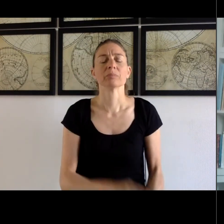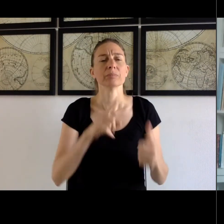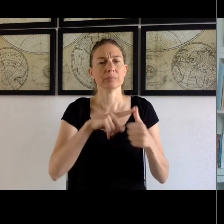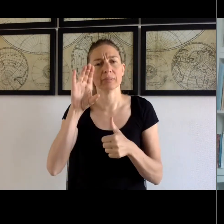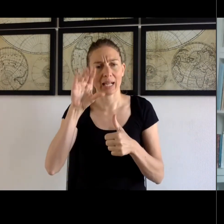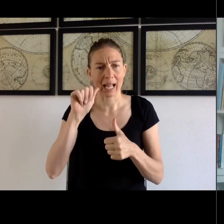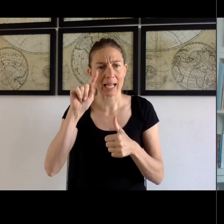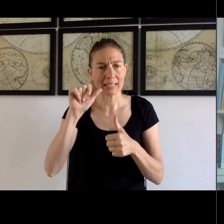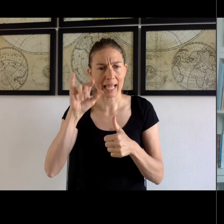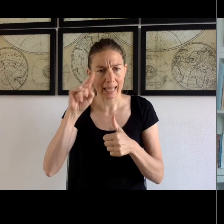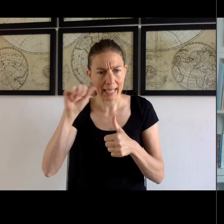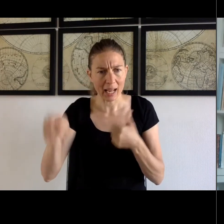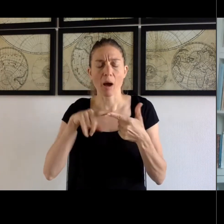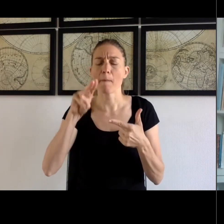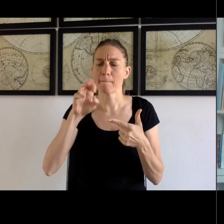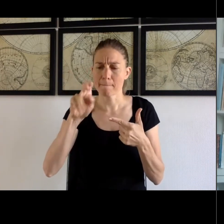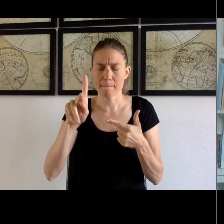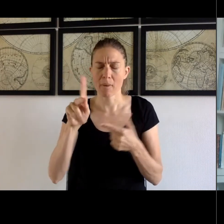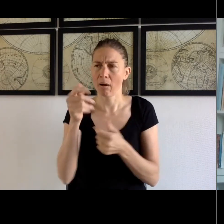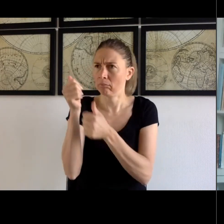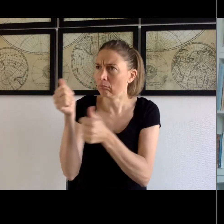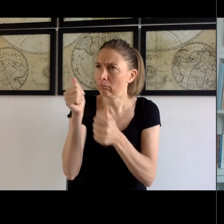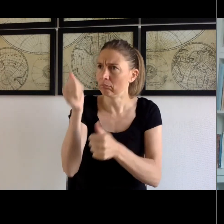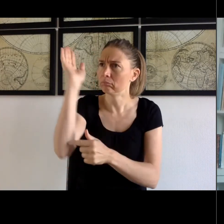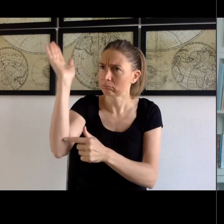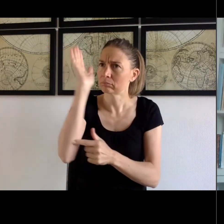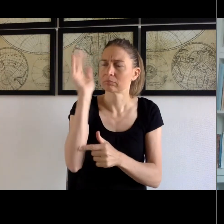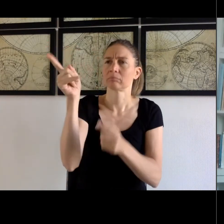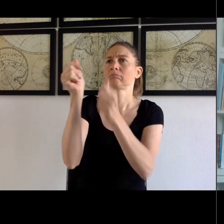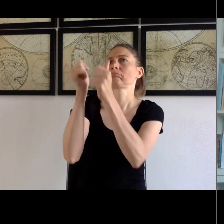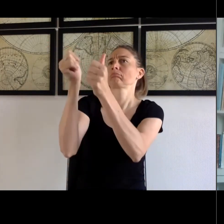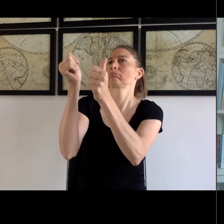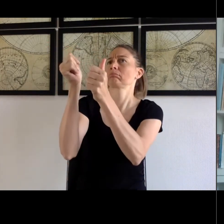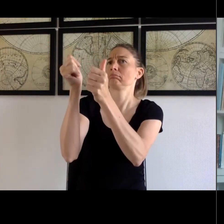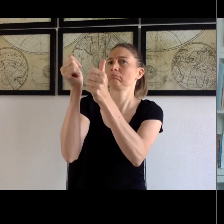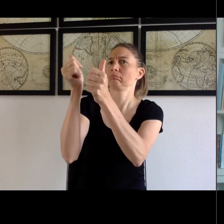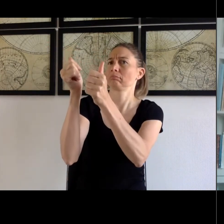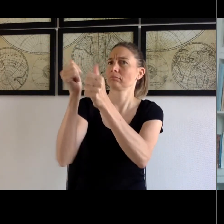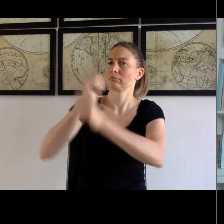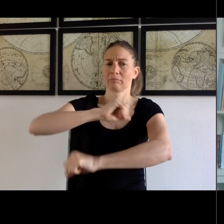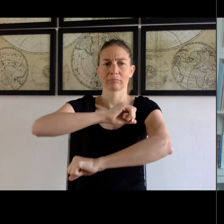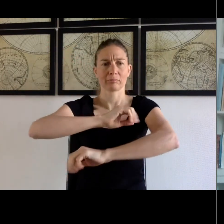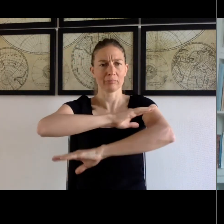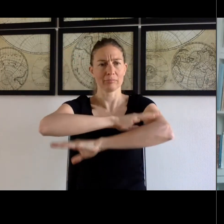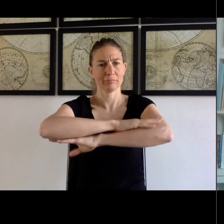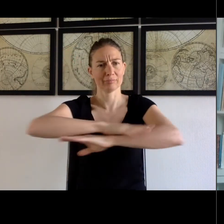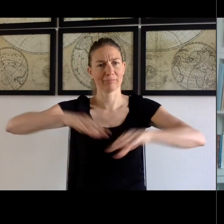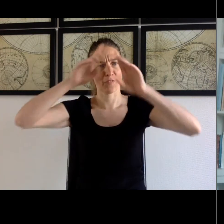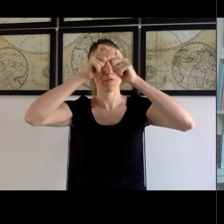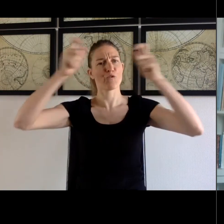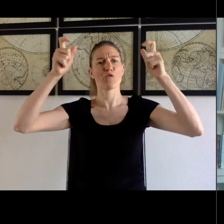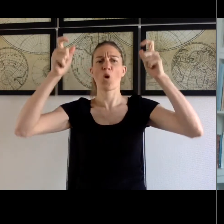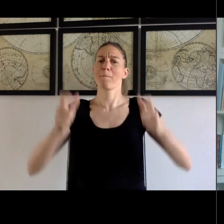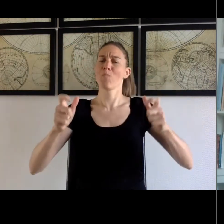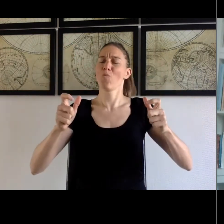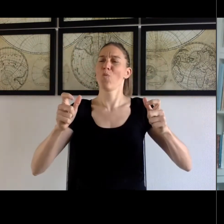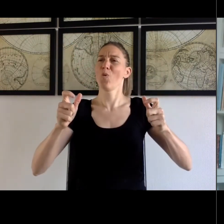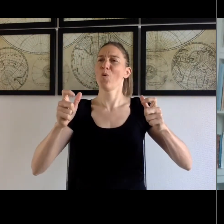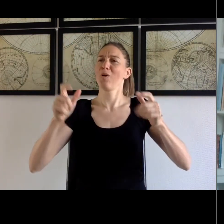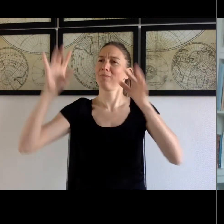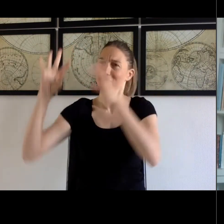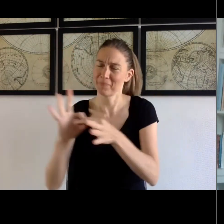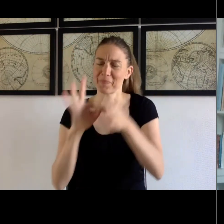and they gave me a fantastic framework for my speech, because I'm not going to speak on very high level.